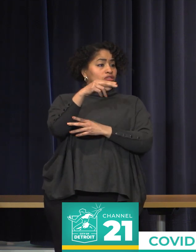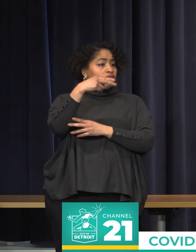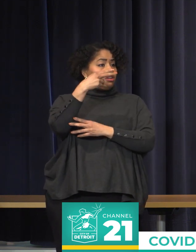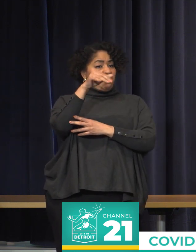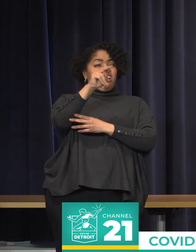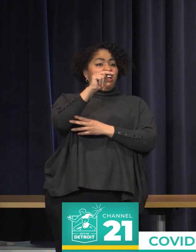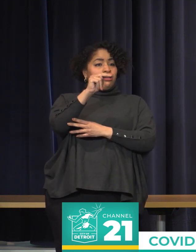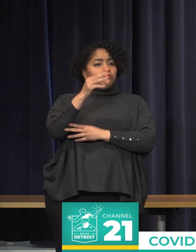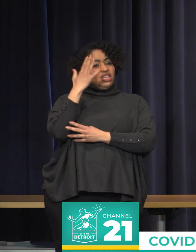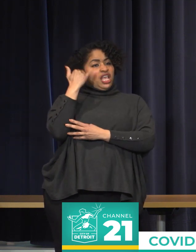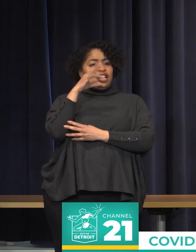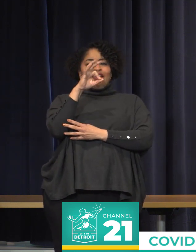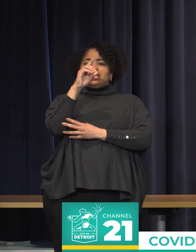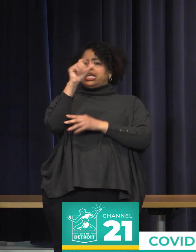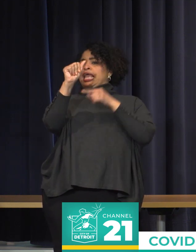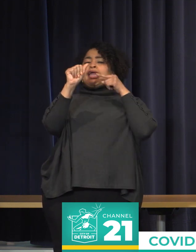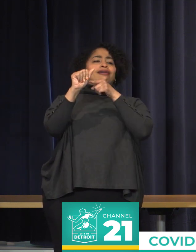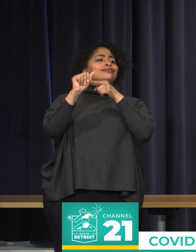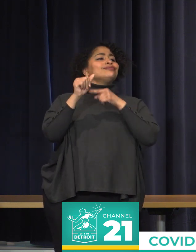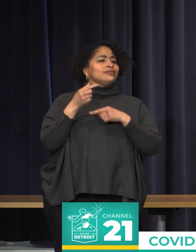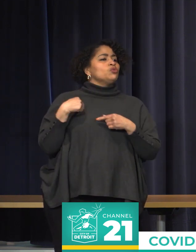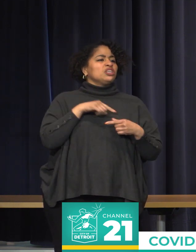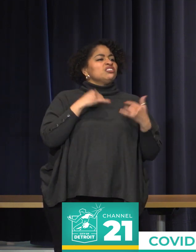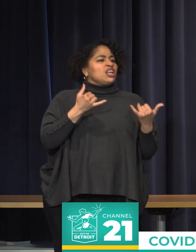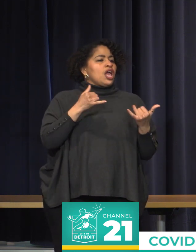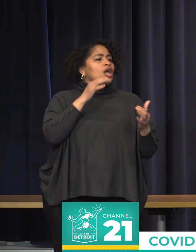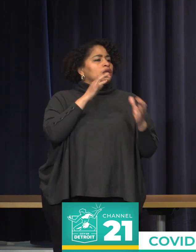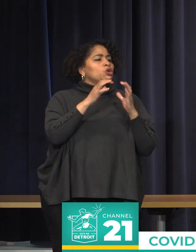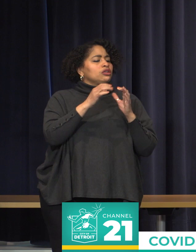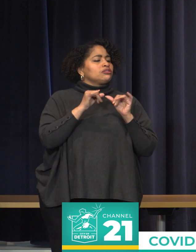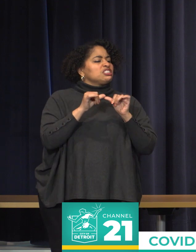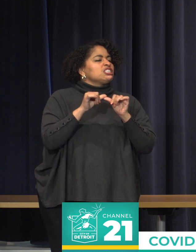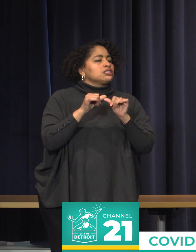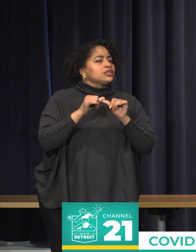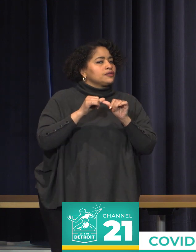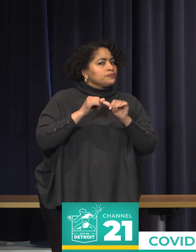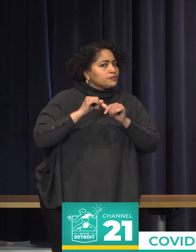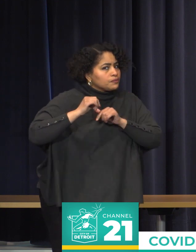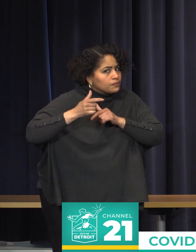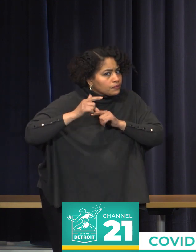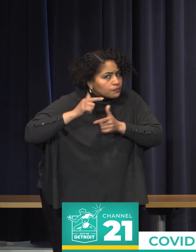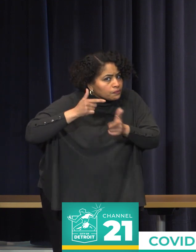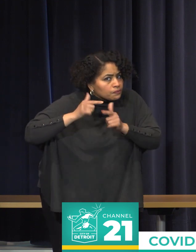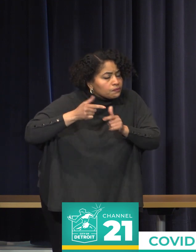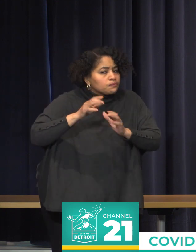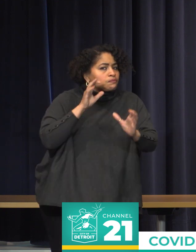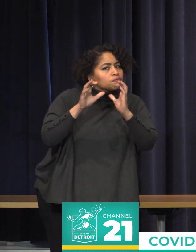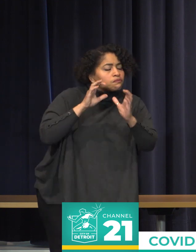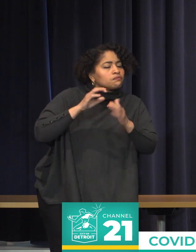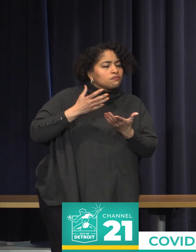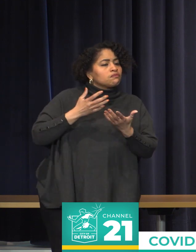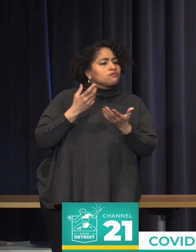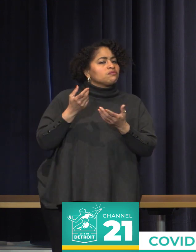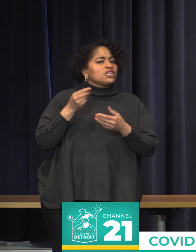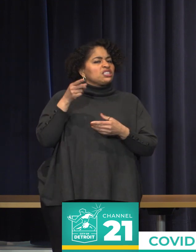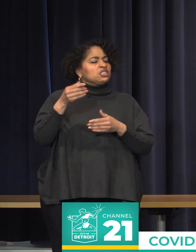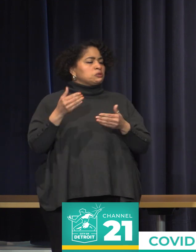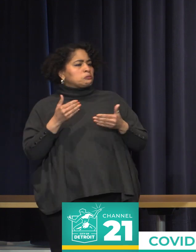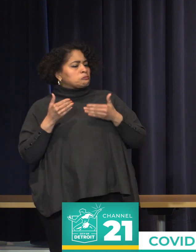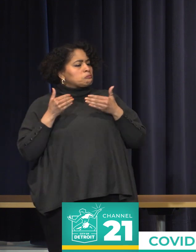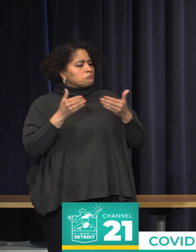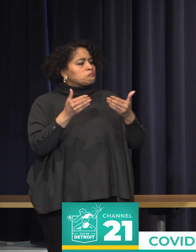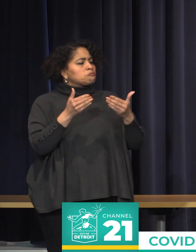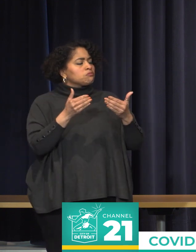FDA, we are now communicating continually, and he moved forward on